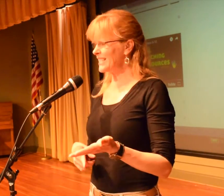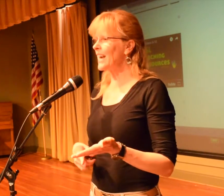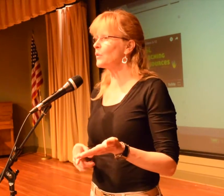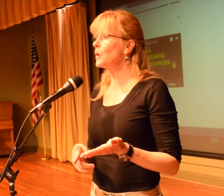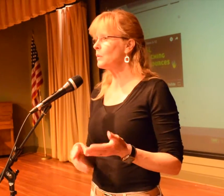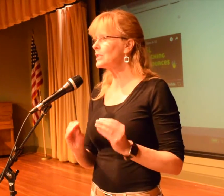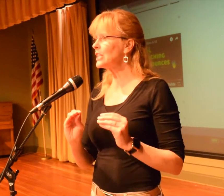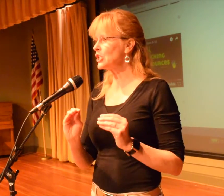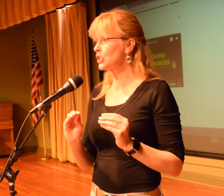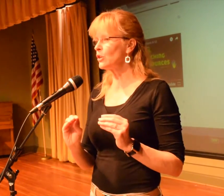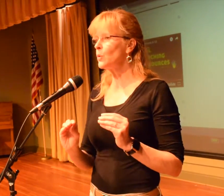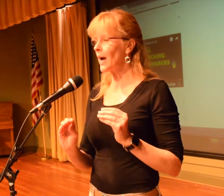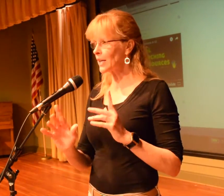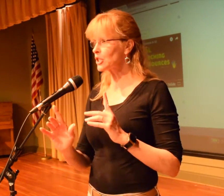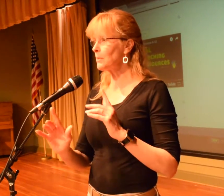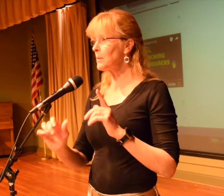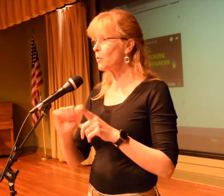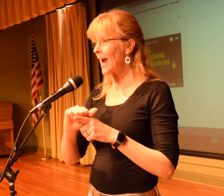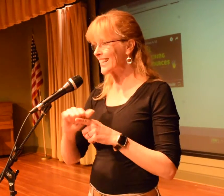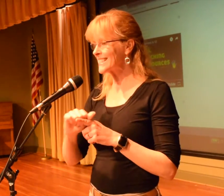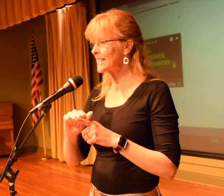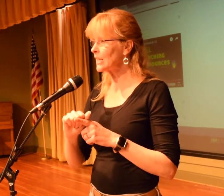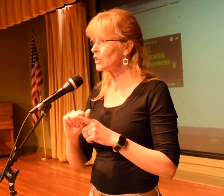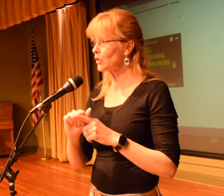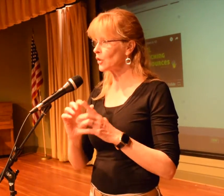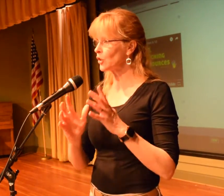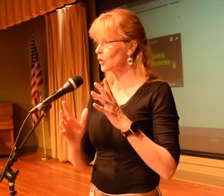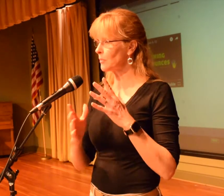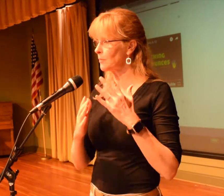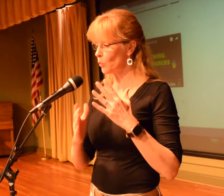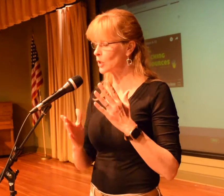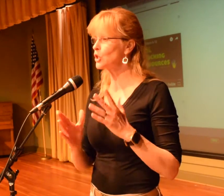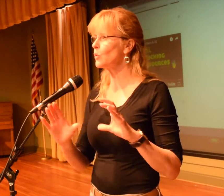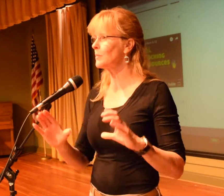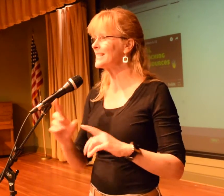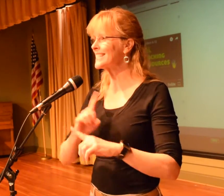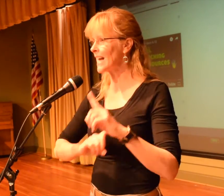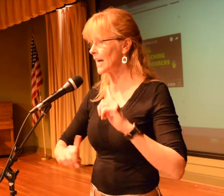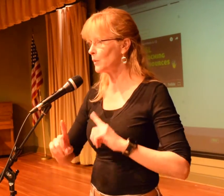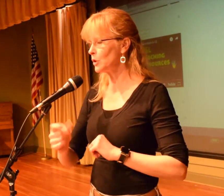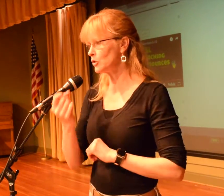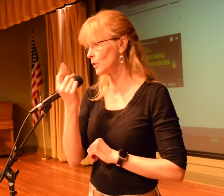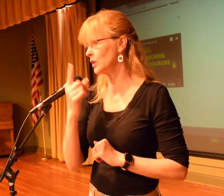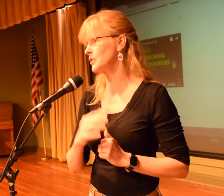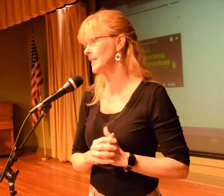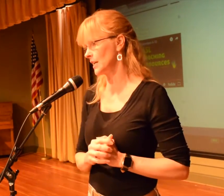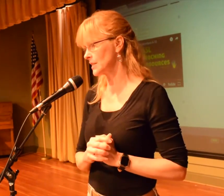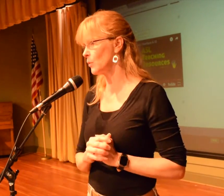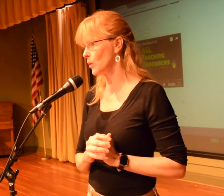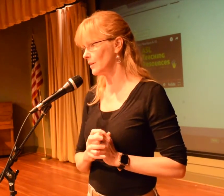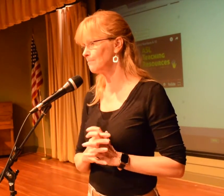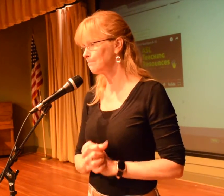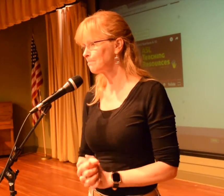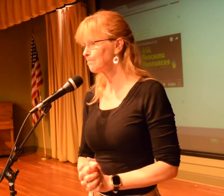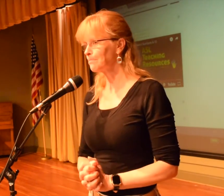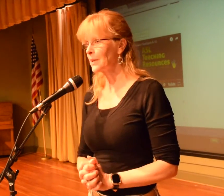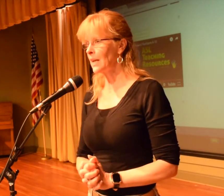Yeah, we will teach you. You will actually be practicing your what you will be signing when you don't understand something.